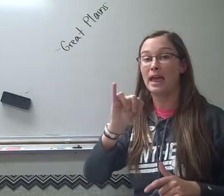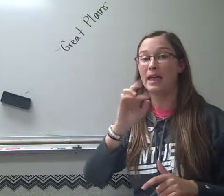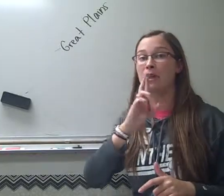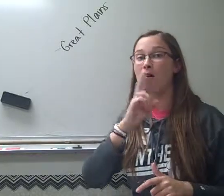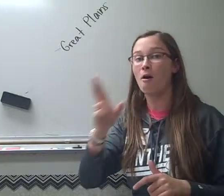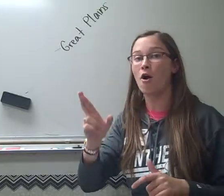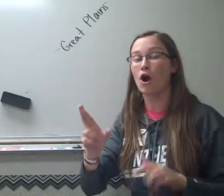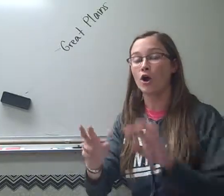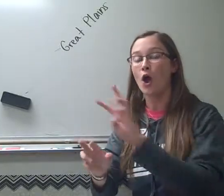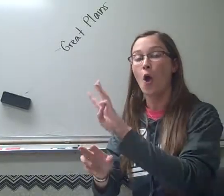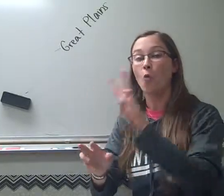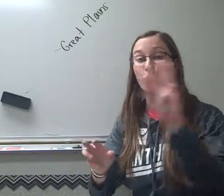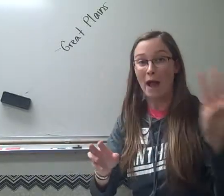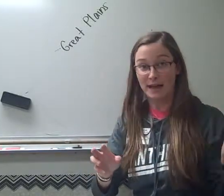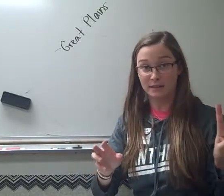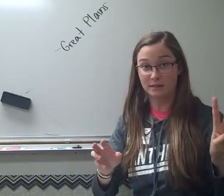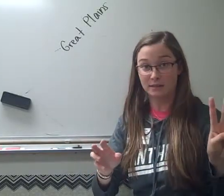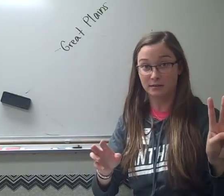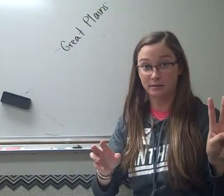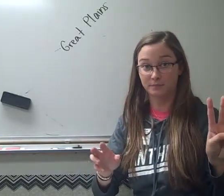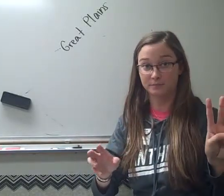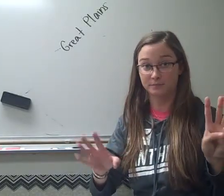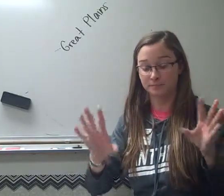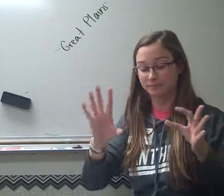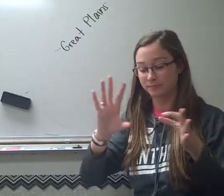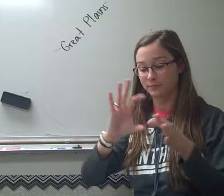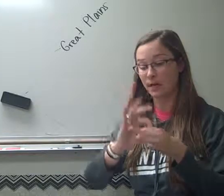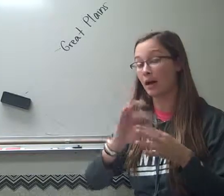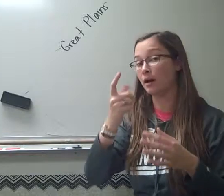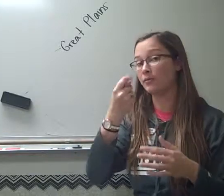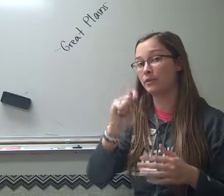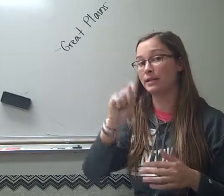they are west of the